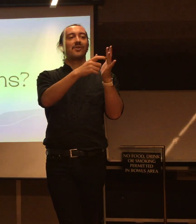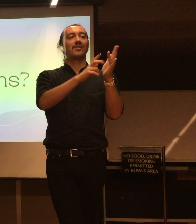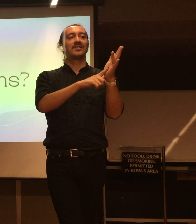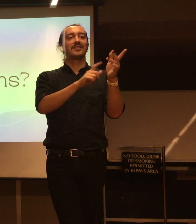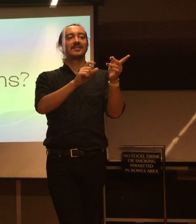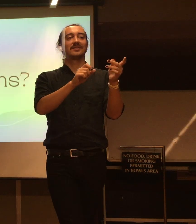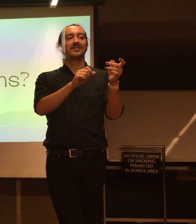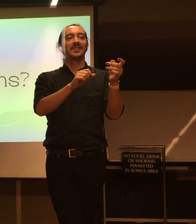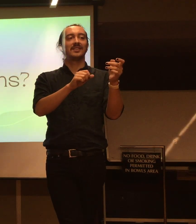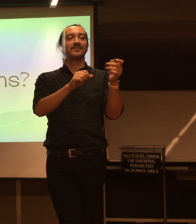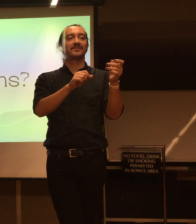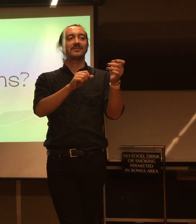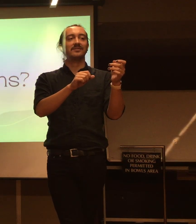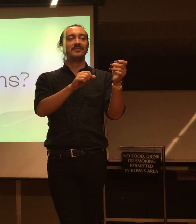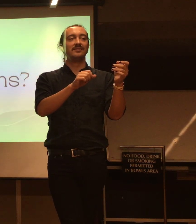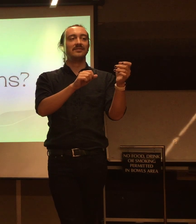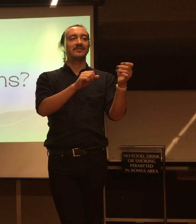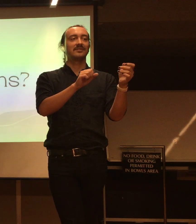Cholesterol.